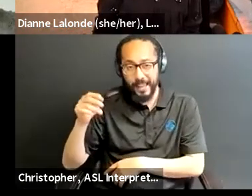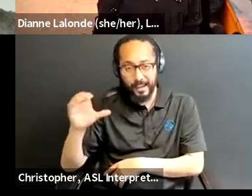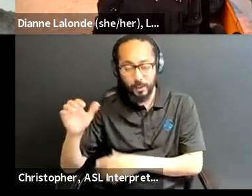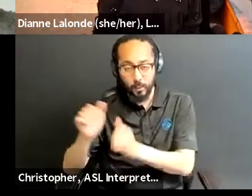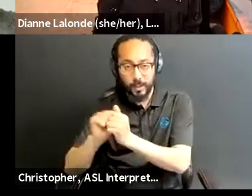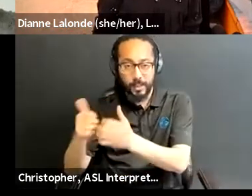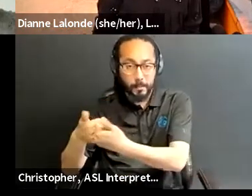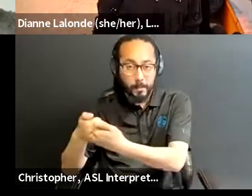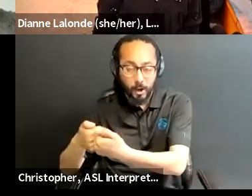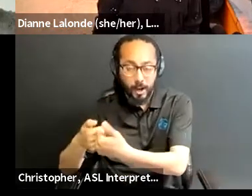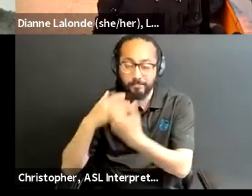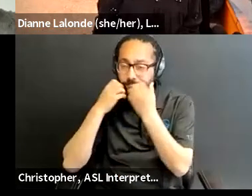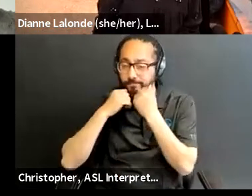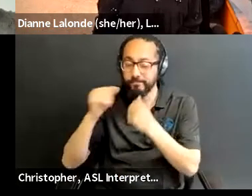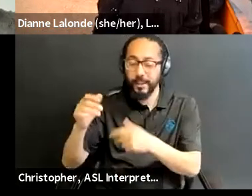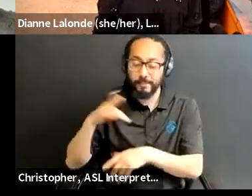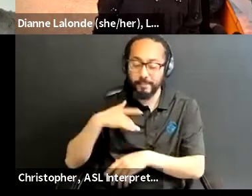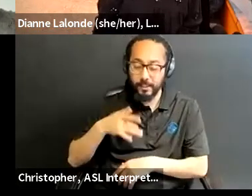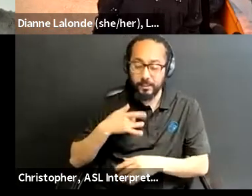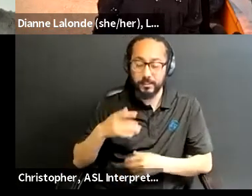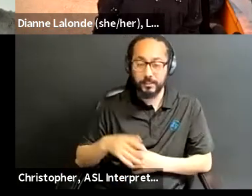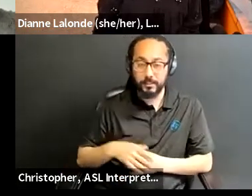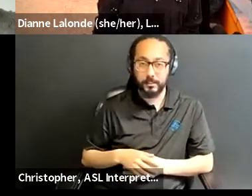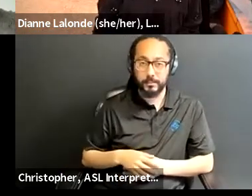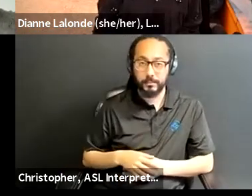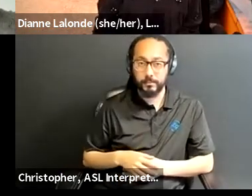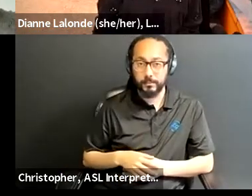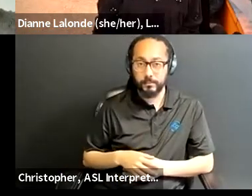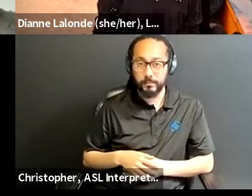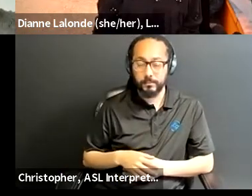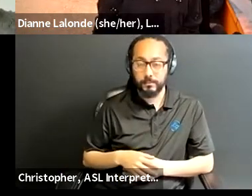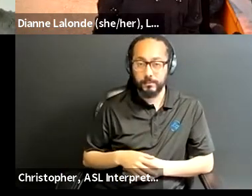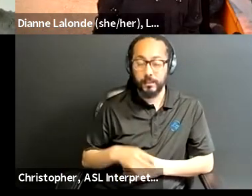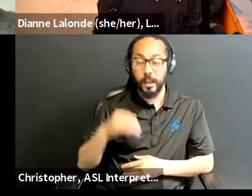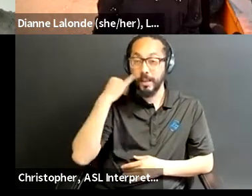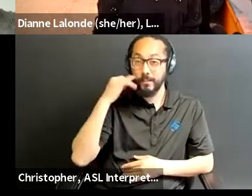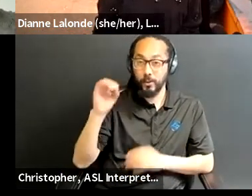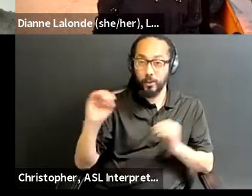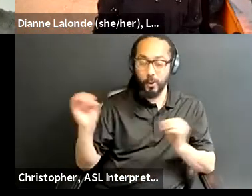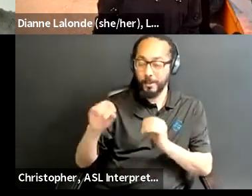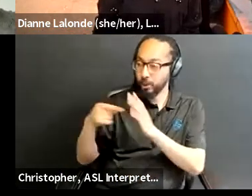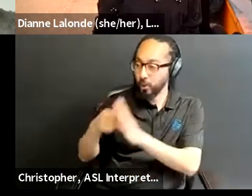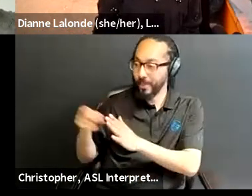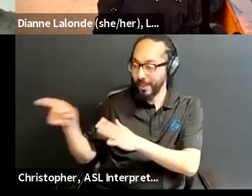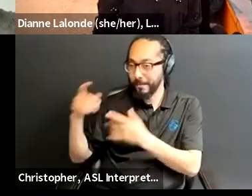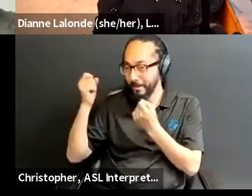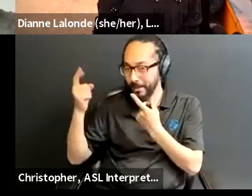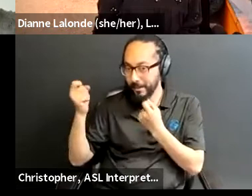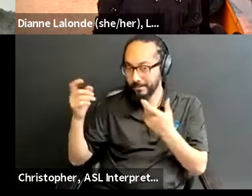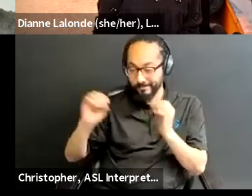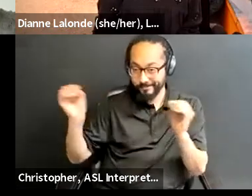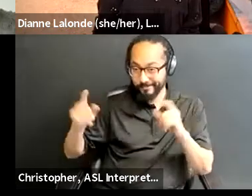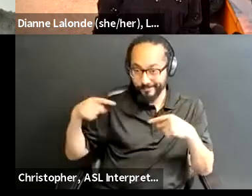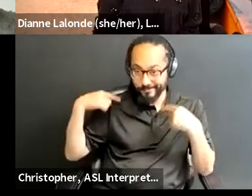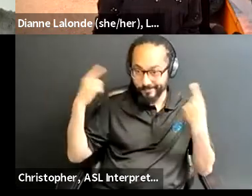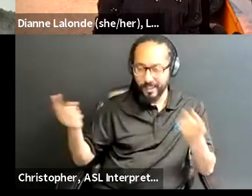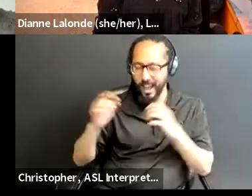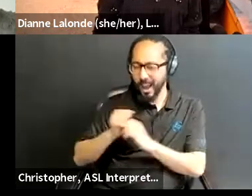partner's feelings if no one has ever demonstrated empathy to them or shown them any empathy in their